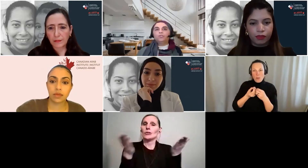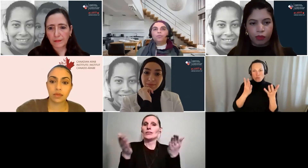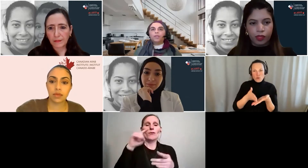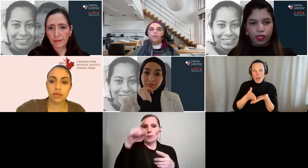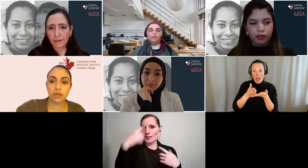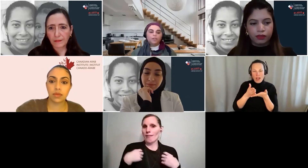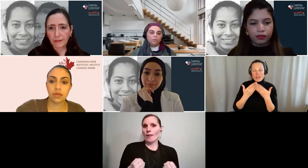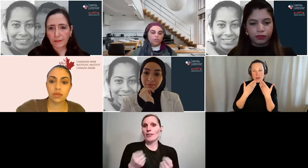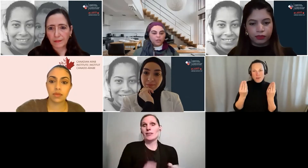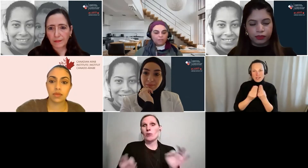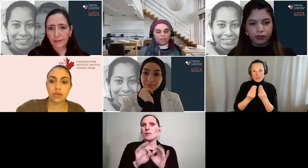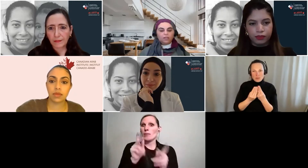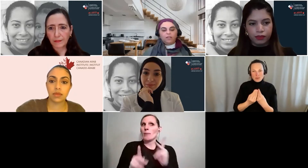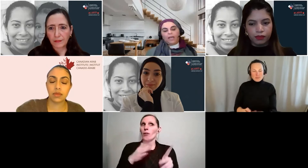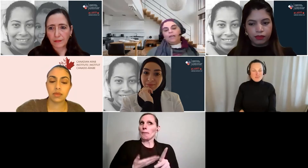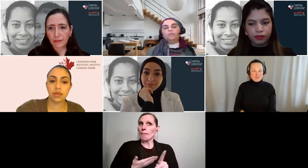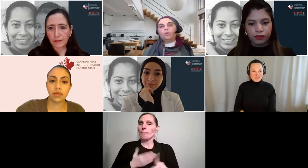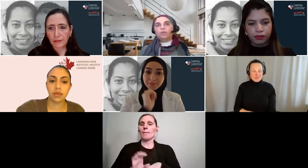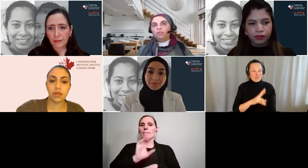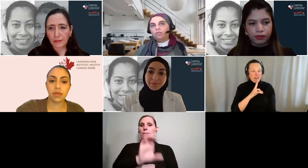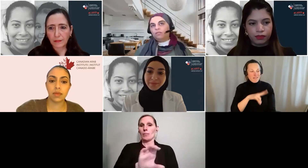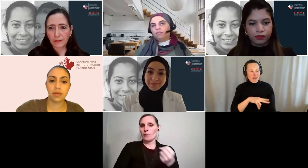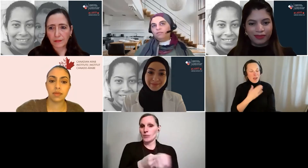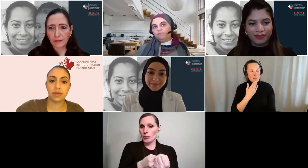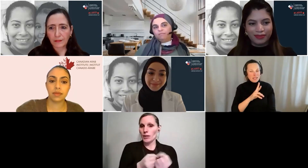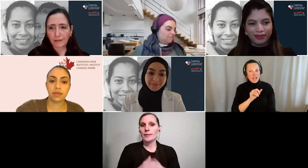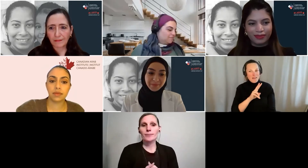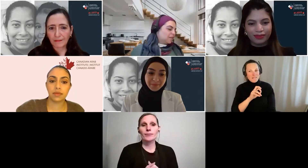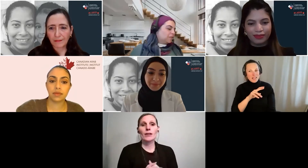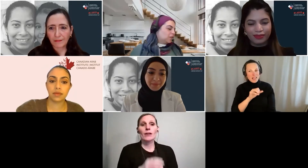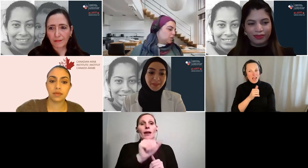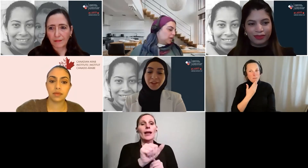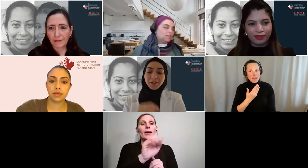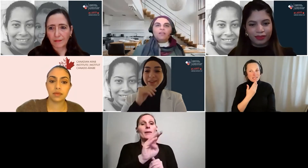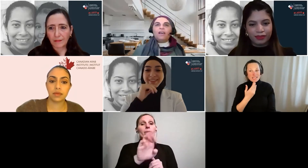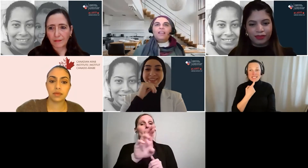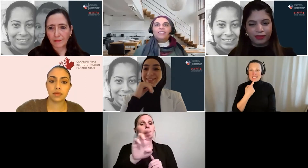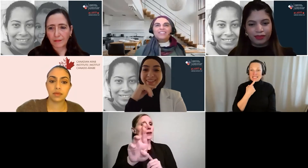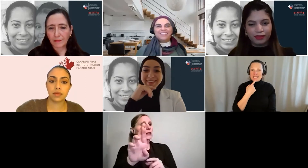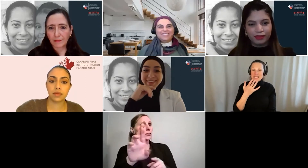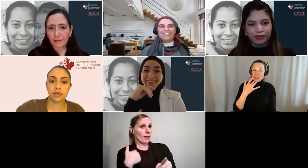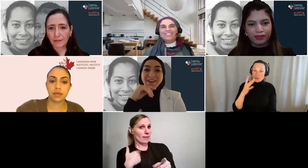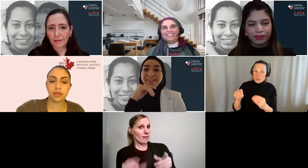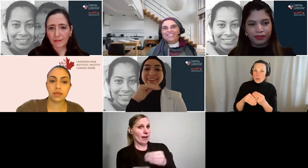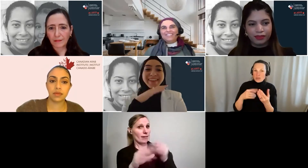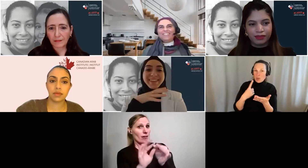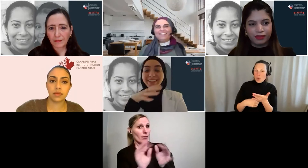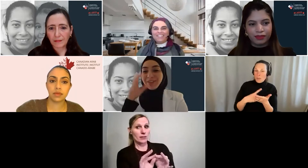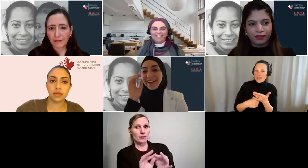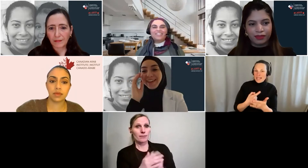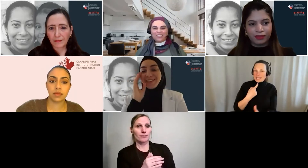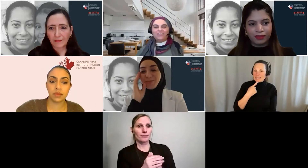Very true. Thank you, Ravina. Bro, do you have anything to add or something you would like to highlight? I